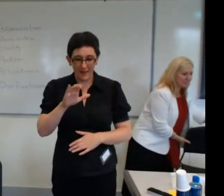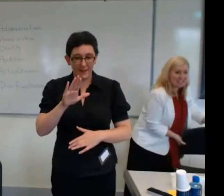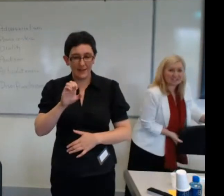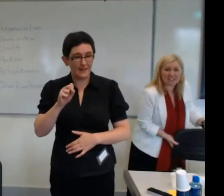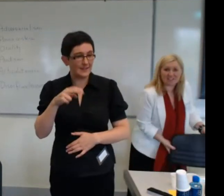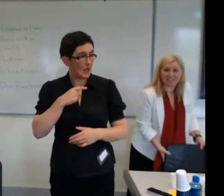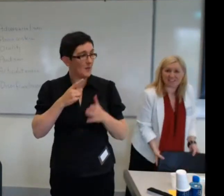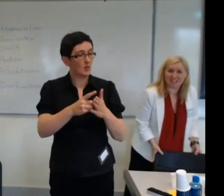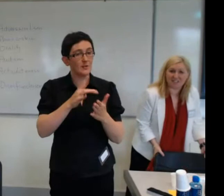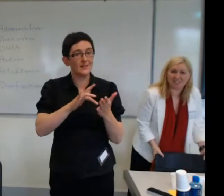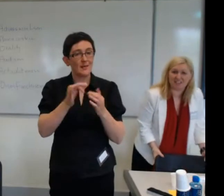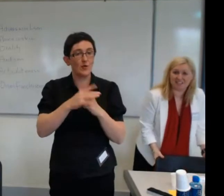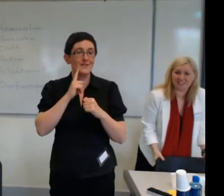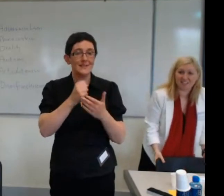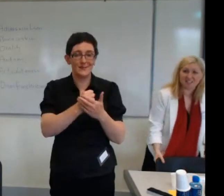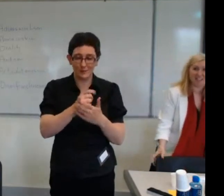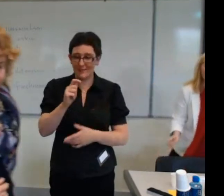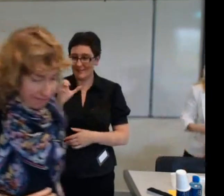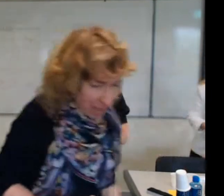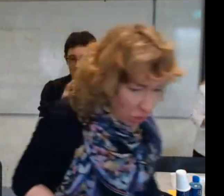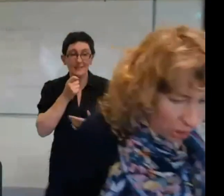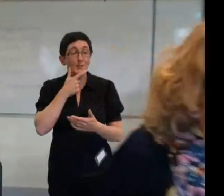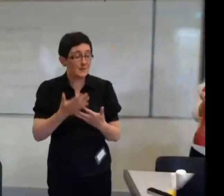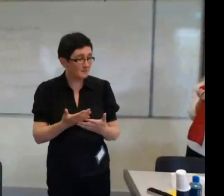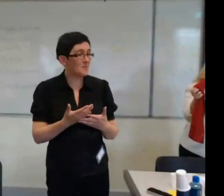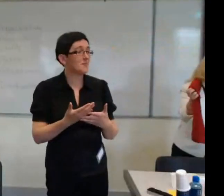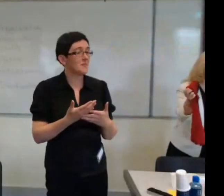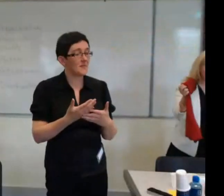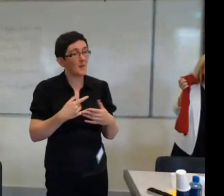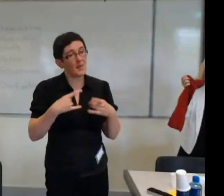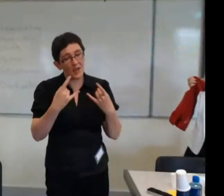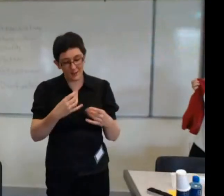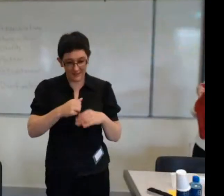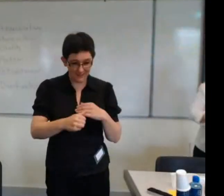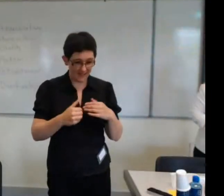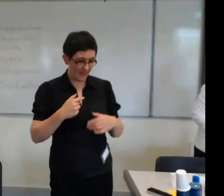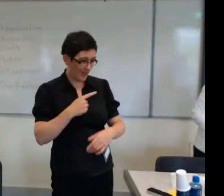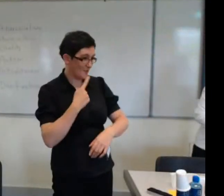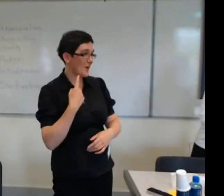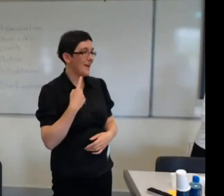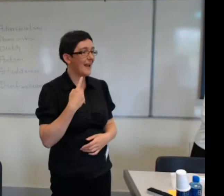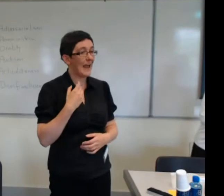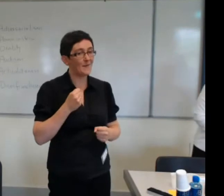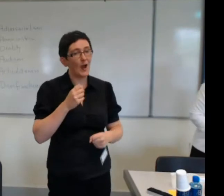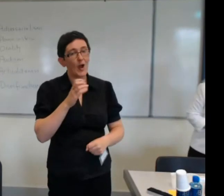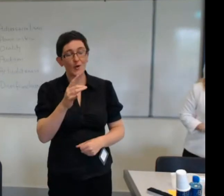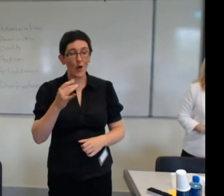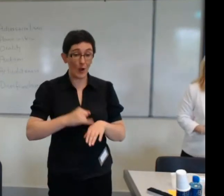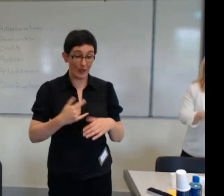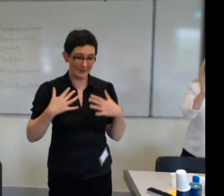the Centre for Deaf Studies at Trinity College in Dublin, but I'm, in honour of the day, I'm wearing the Cork colours. I have to also add,